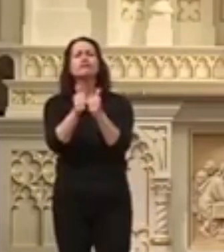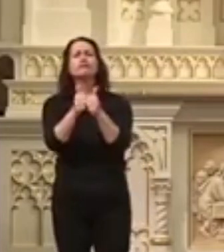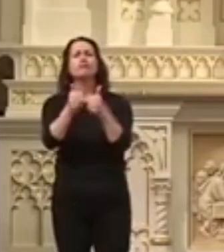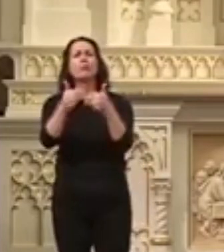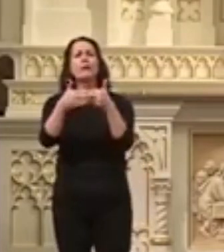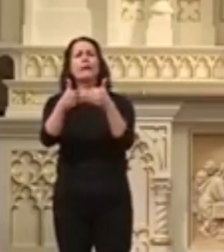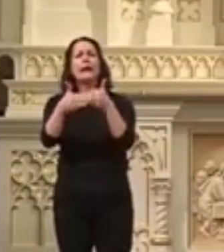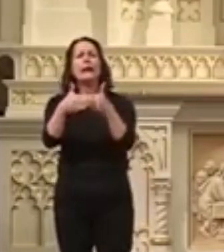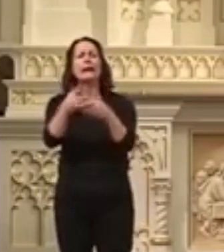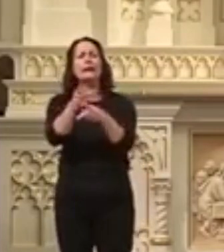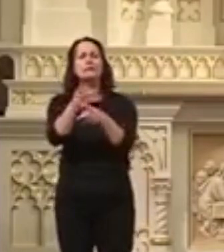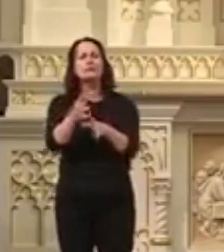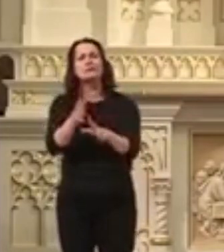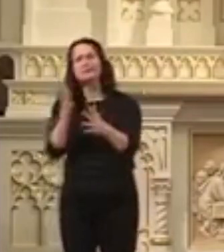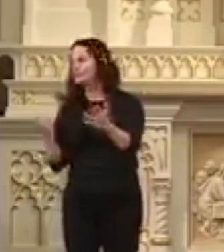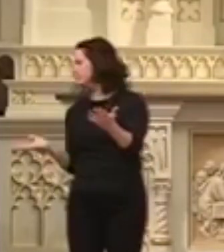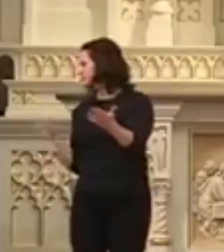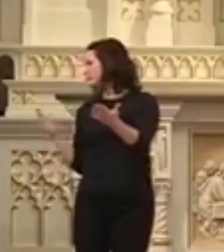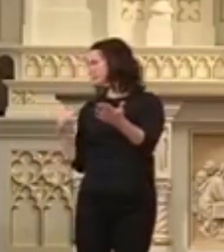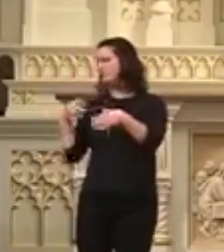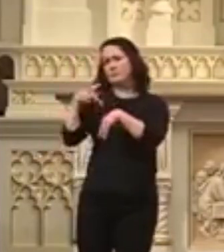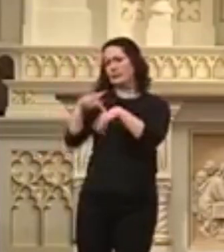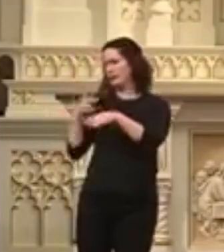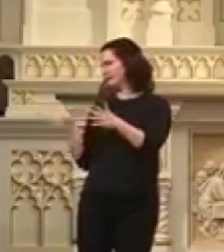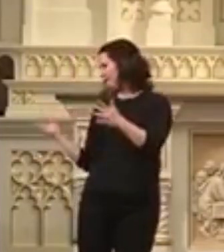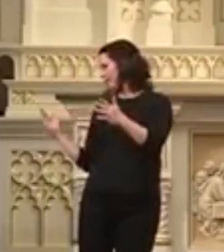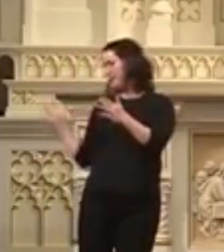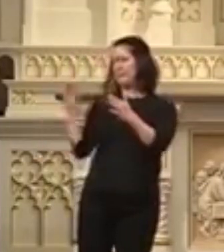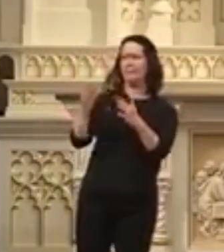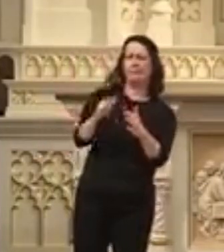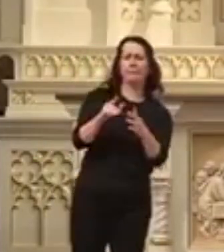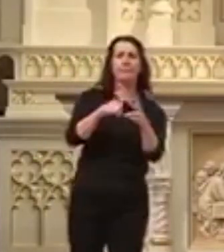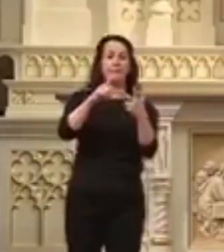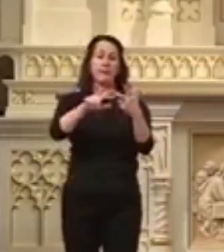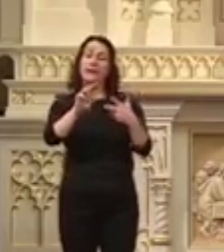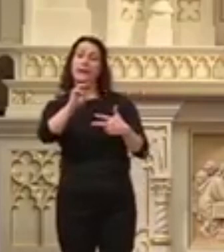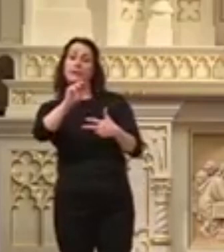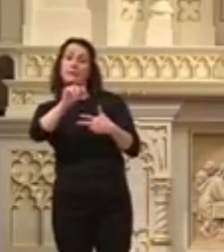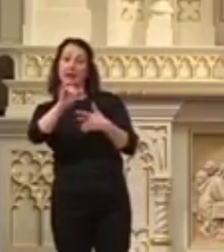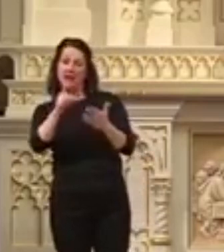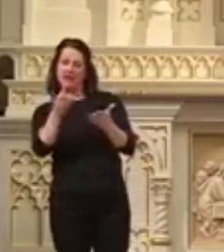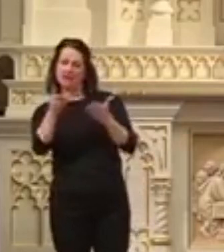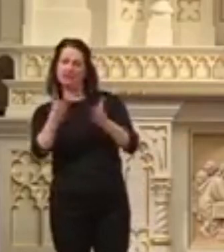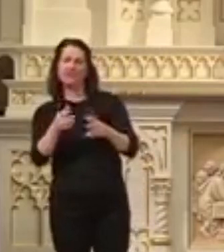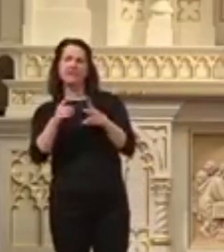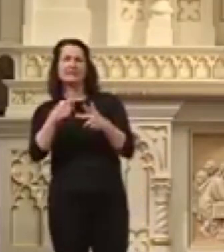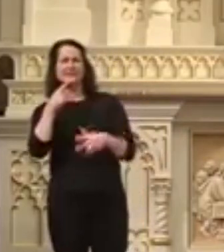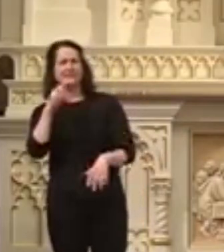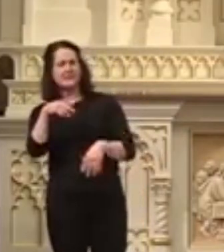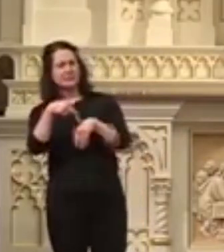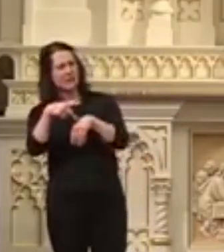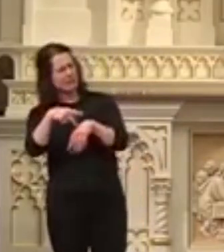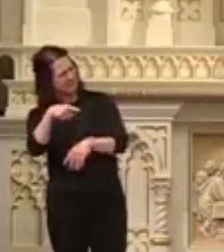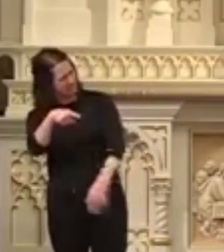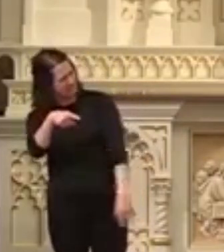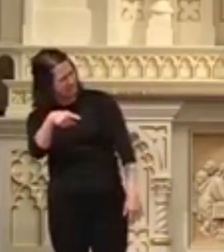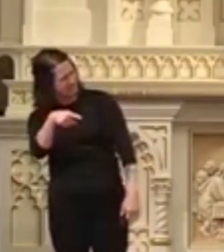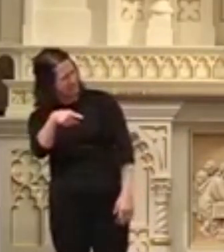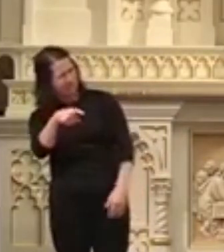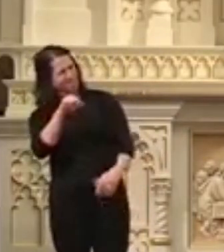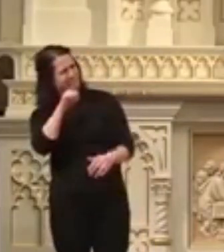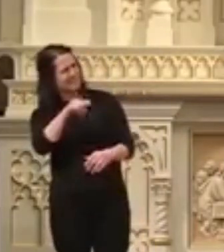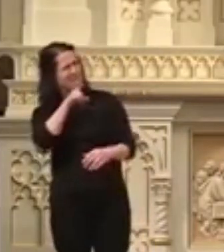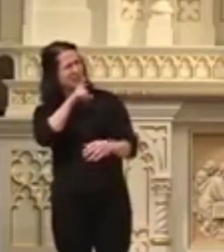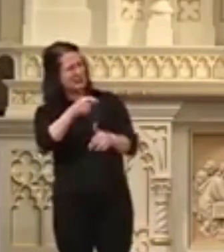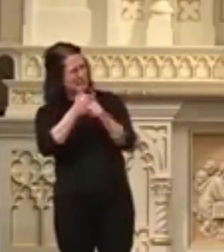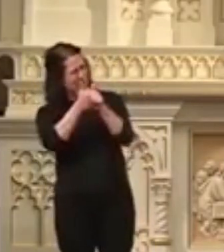brought Peter in. Then the maid, who was the gatekeeper, said to Peter, you are not one of this man's